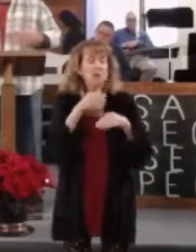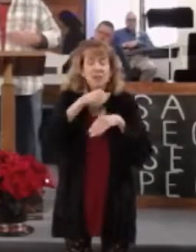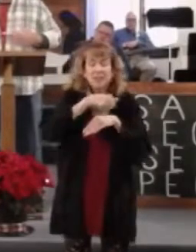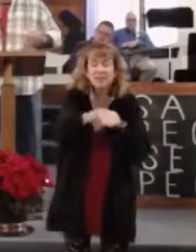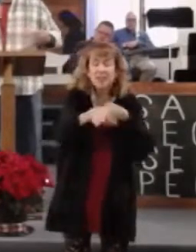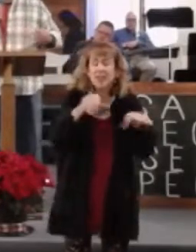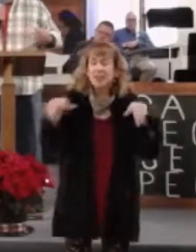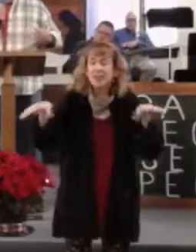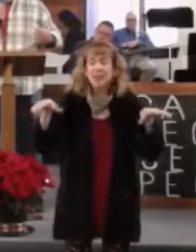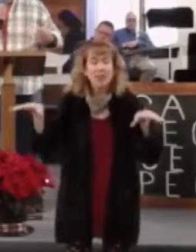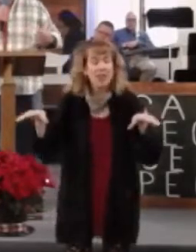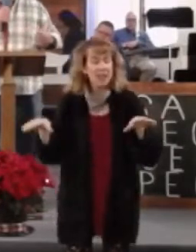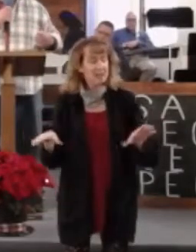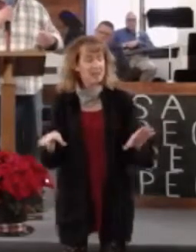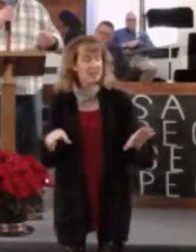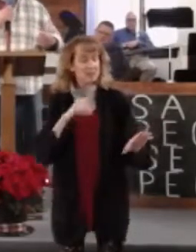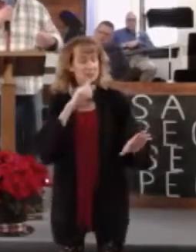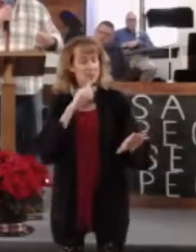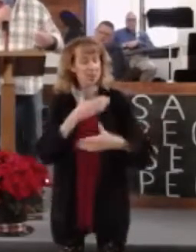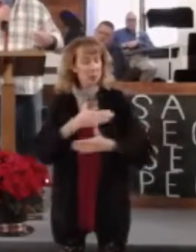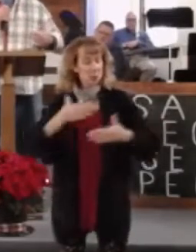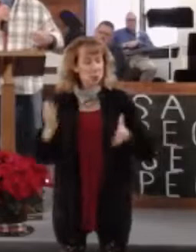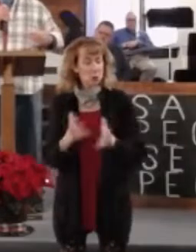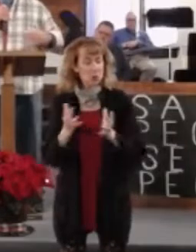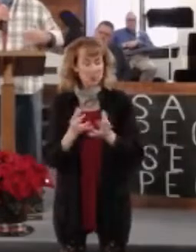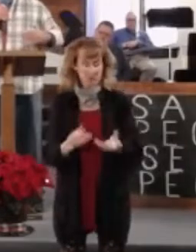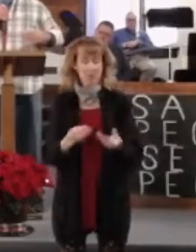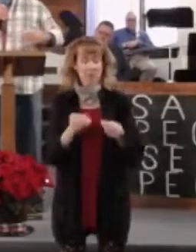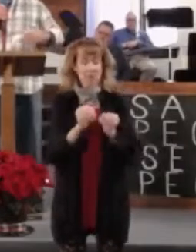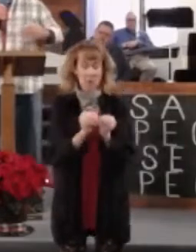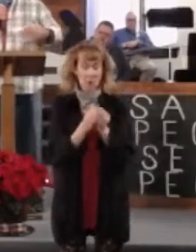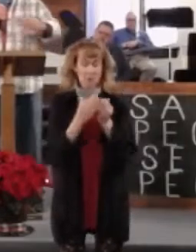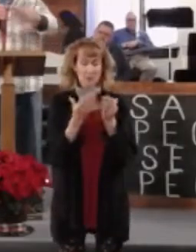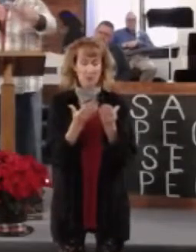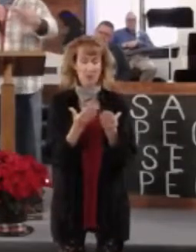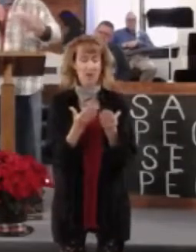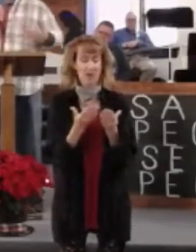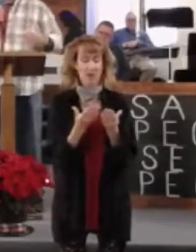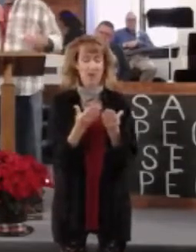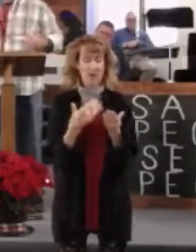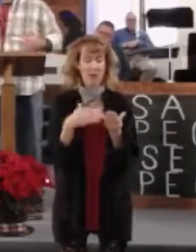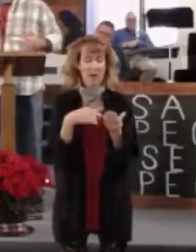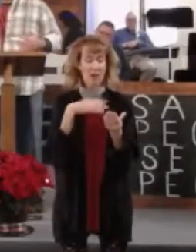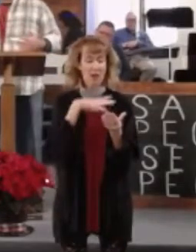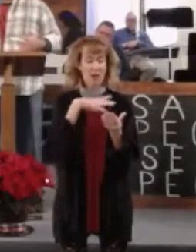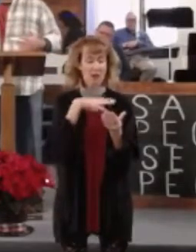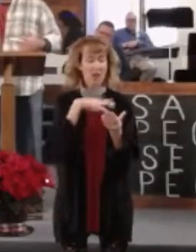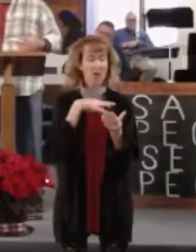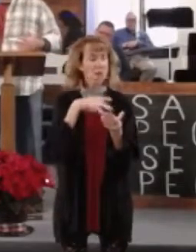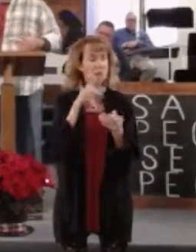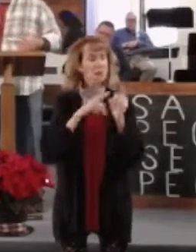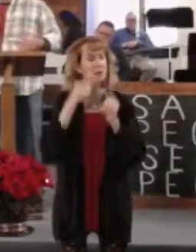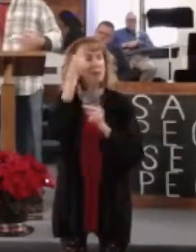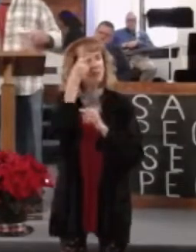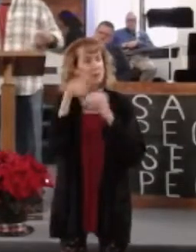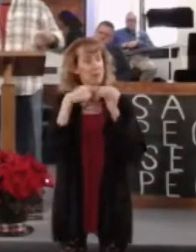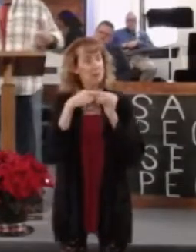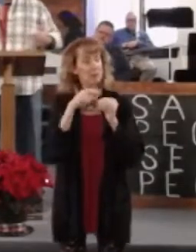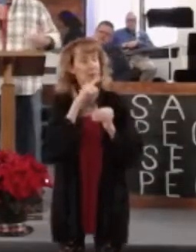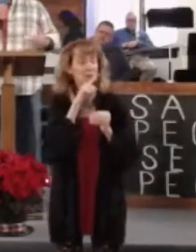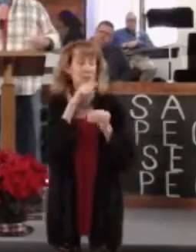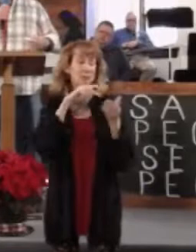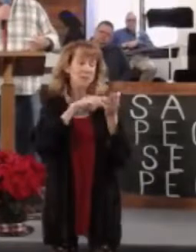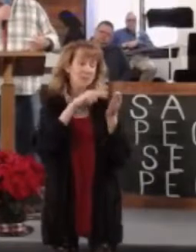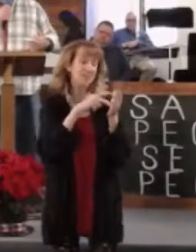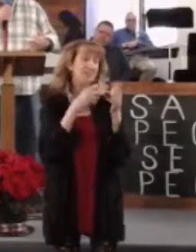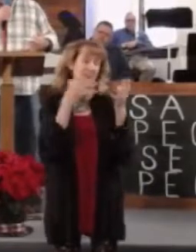card, and it was very uplifting. So I know that is a ministry that is good. So